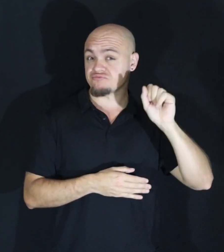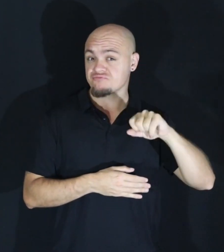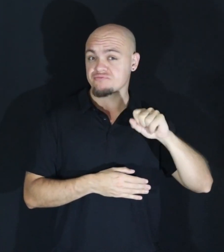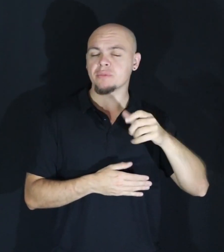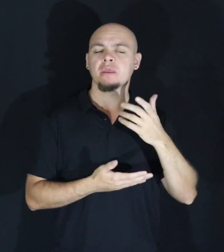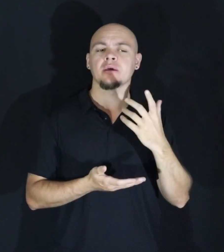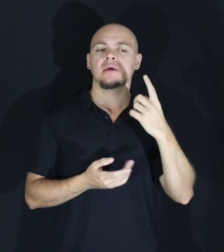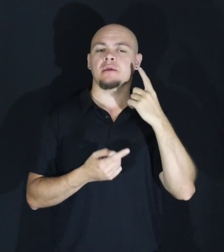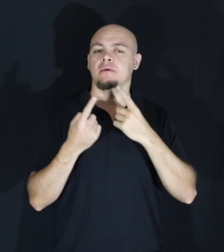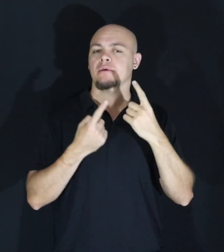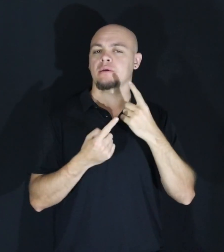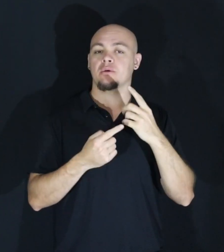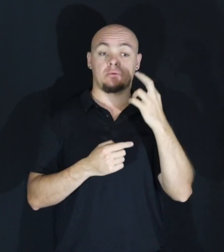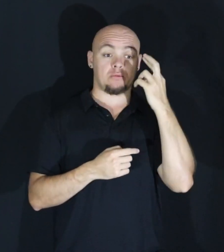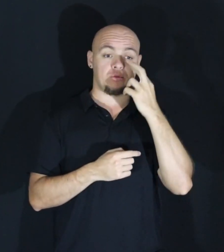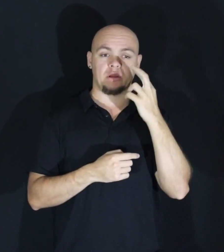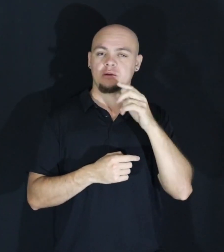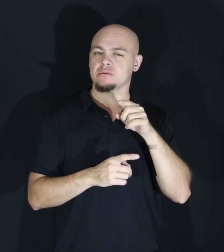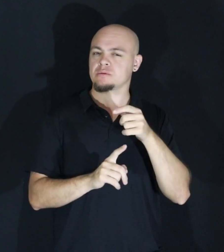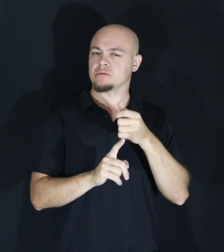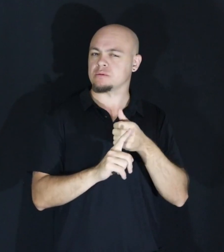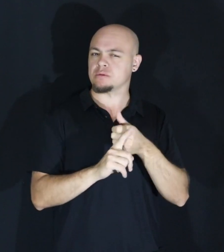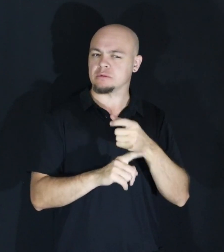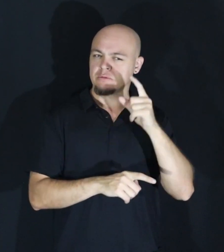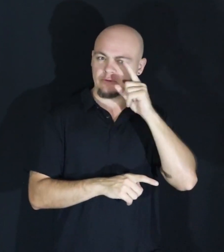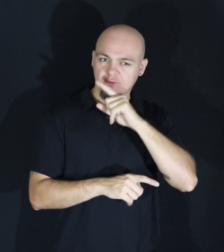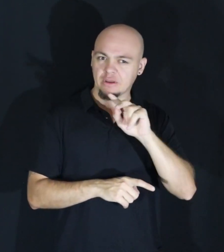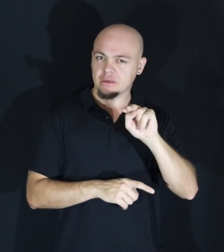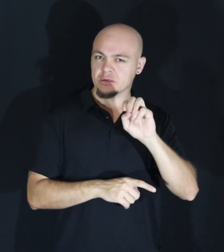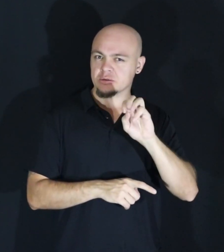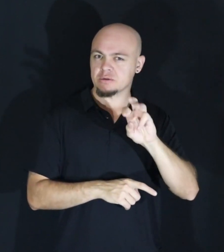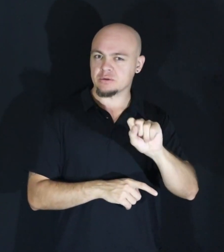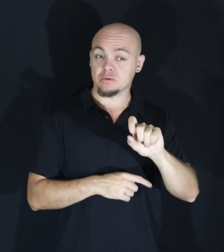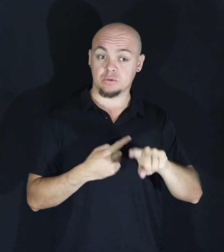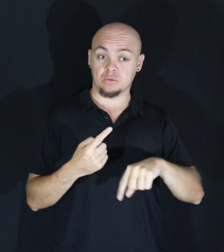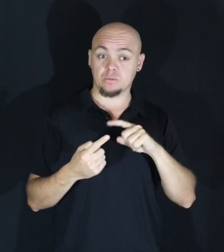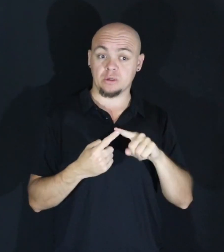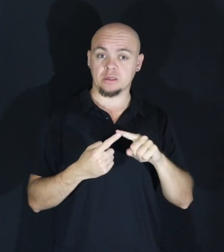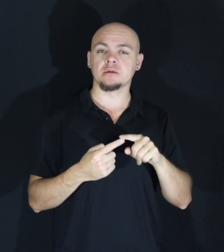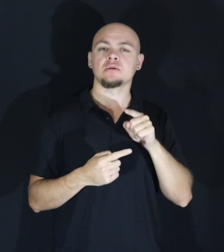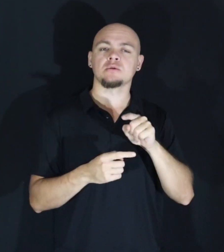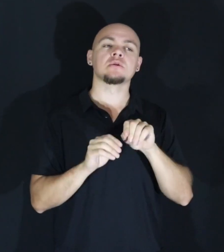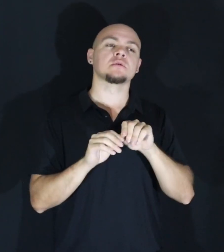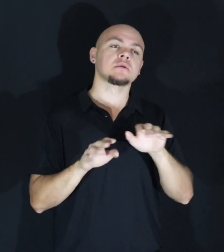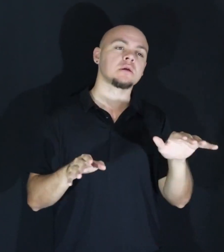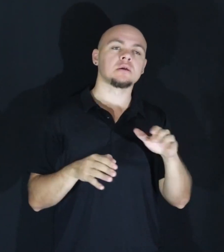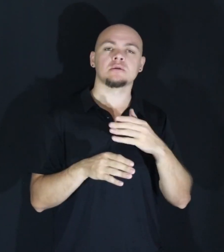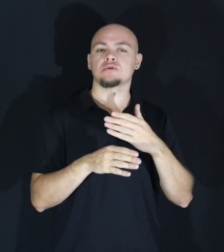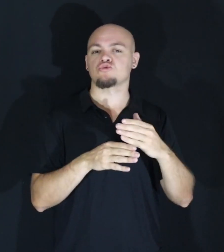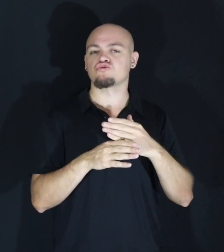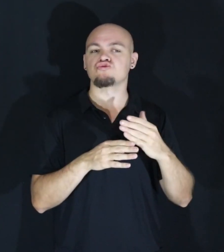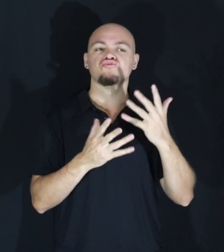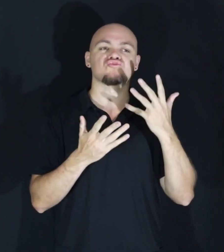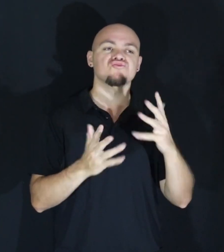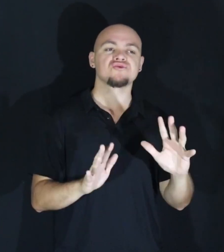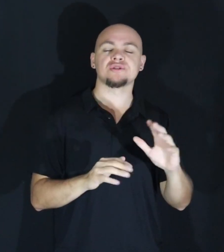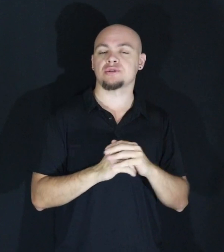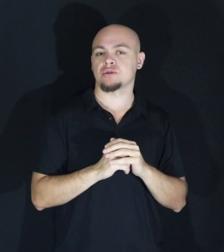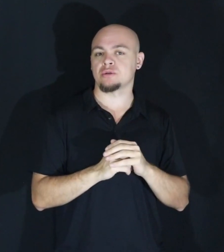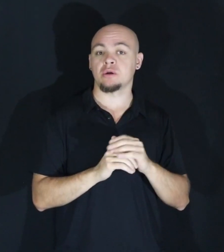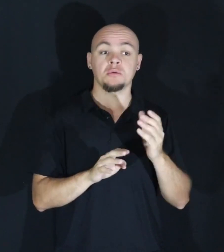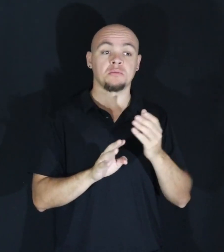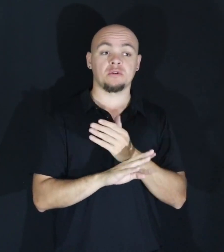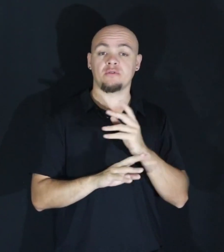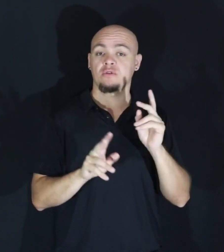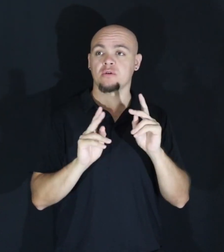Now think about when you even realized it was fake news. Probably after you've already retweeted it, shared it to your Instagram story, before